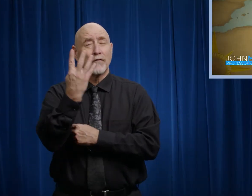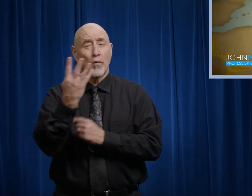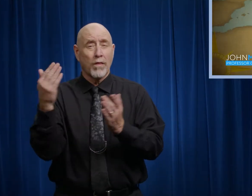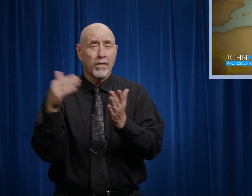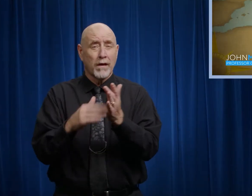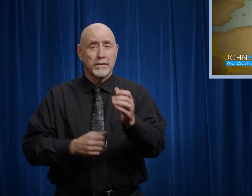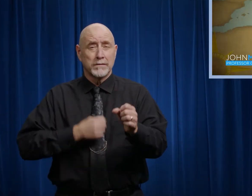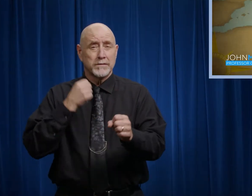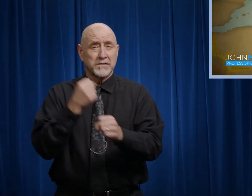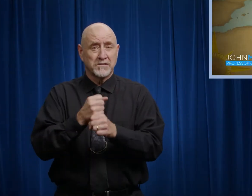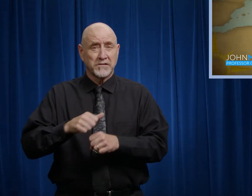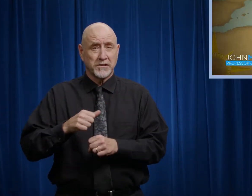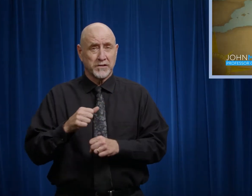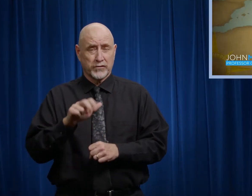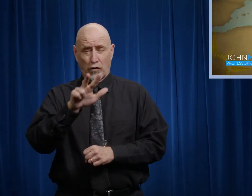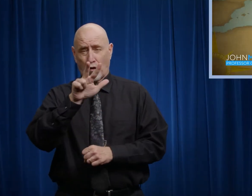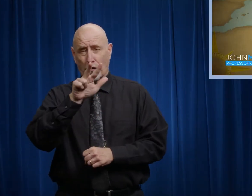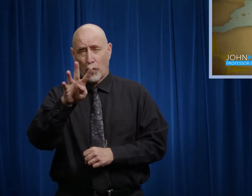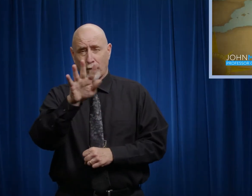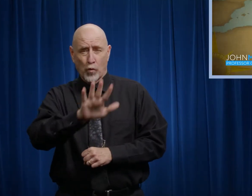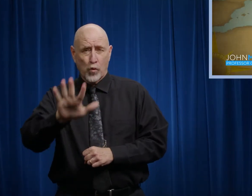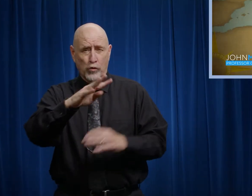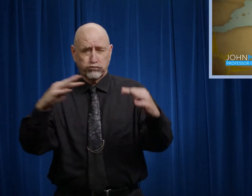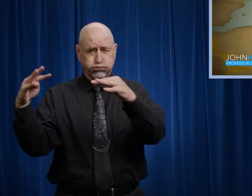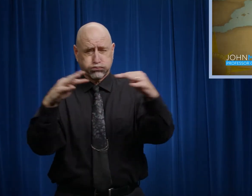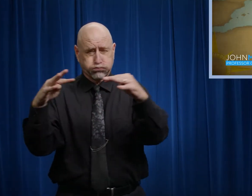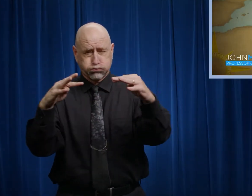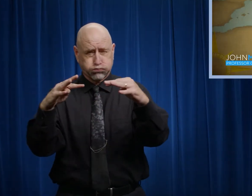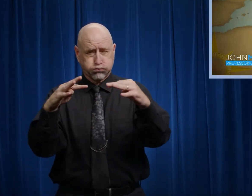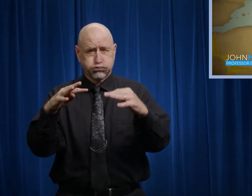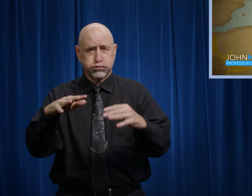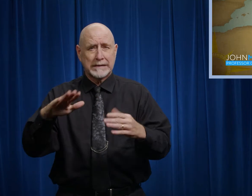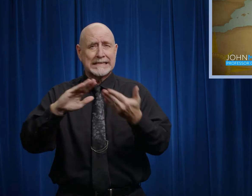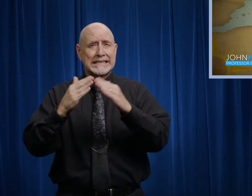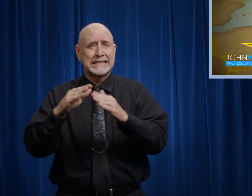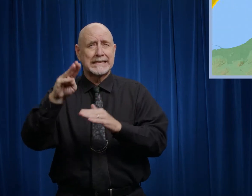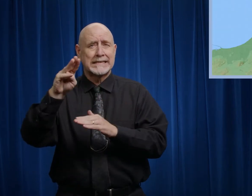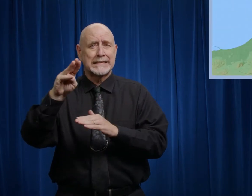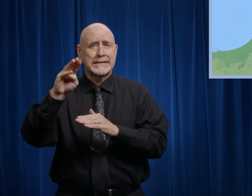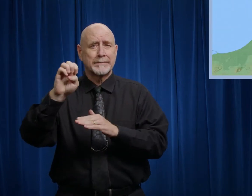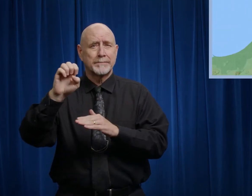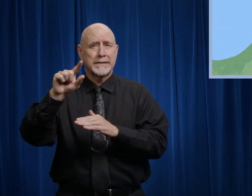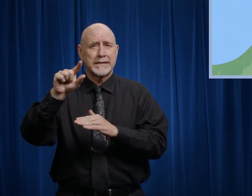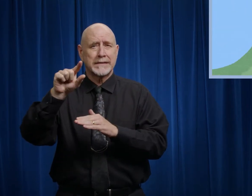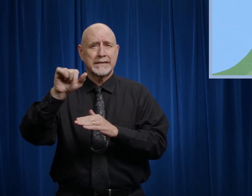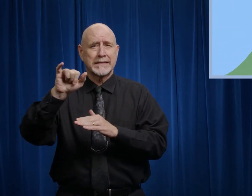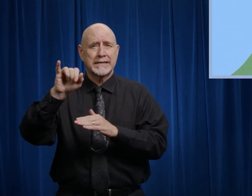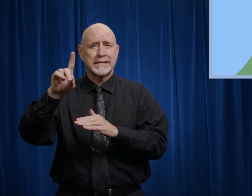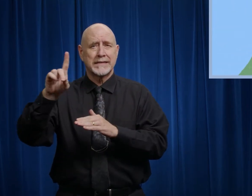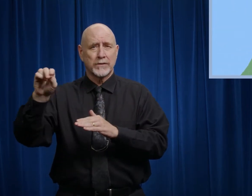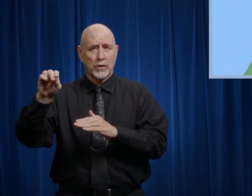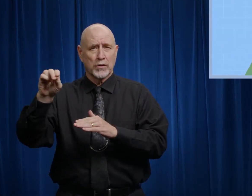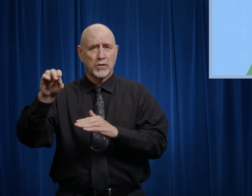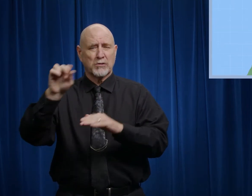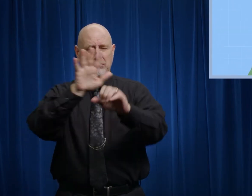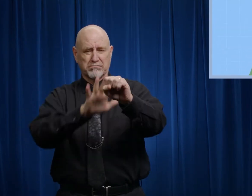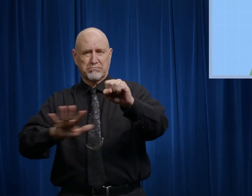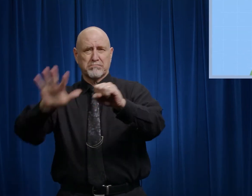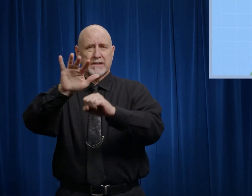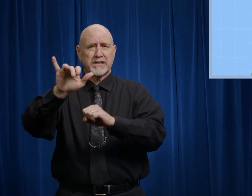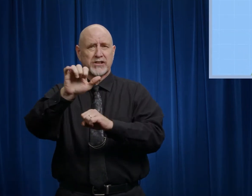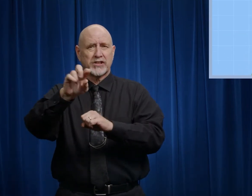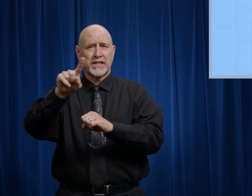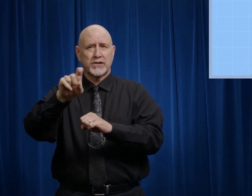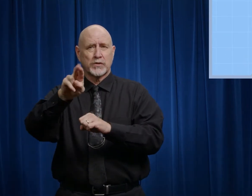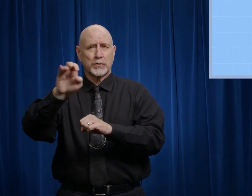Over the past 4,000 years, some 34 bloody conflicts have occurred near the city of Megiddo and all along the fertile